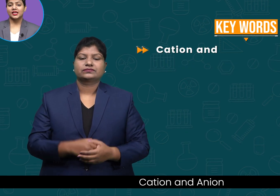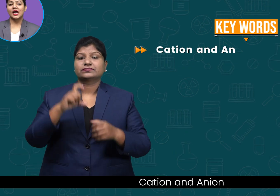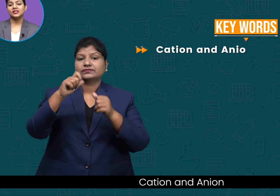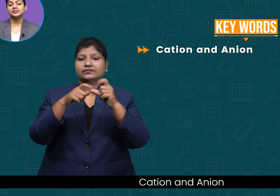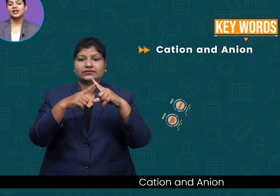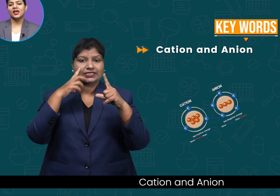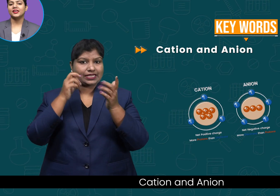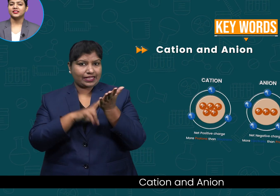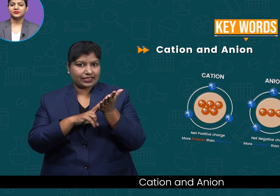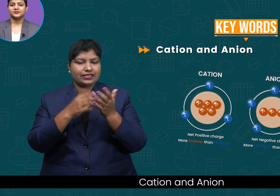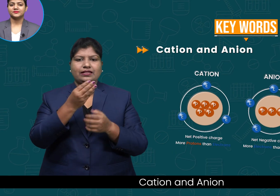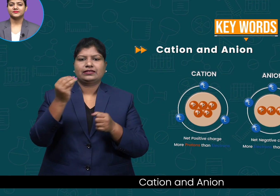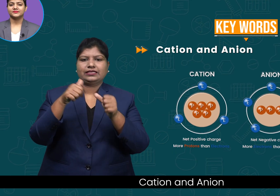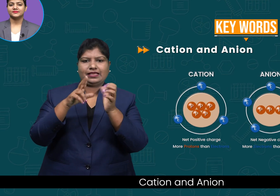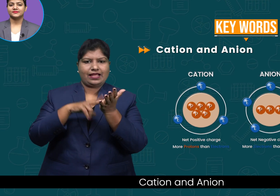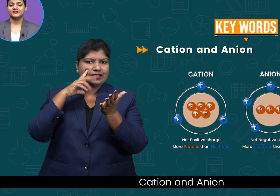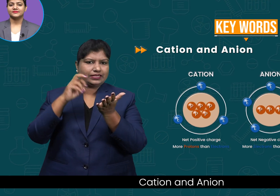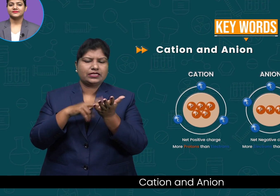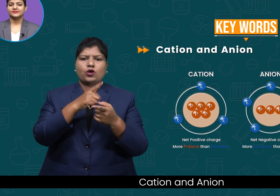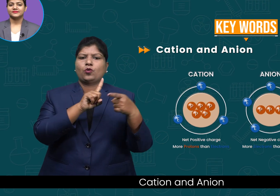cation and anion.